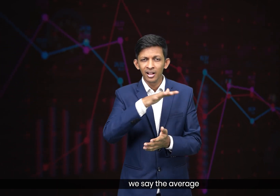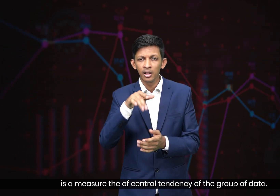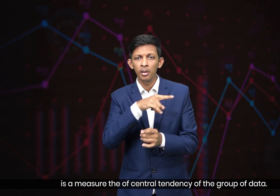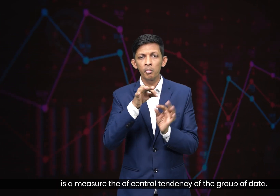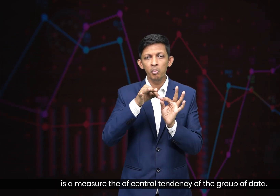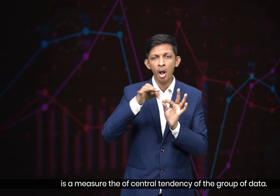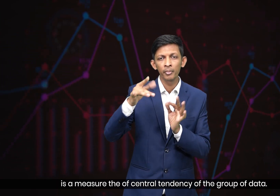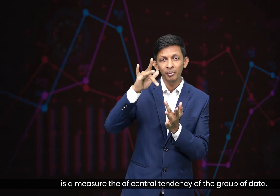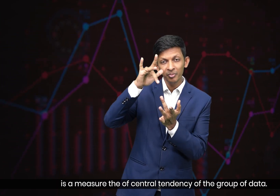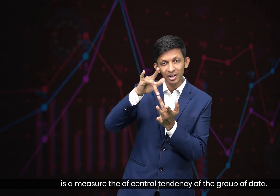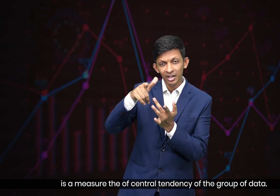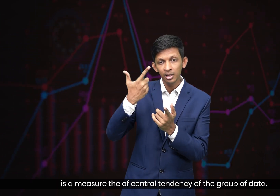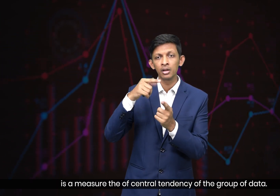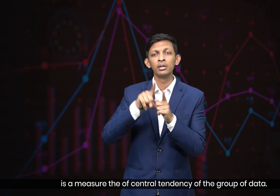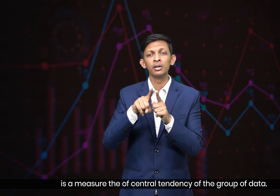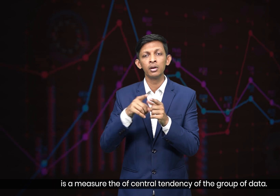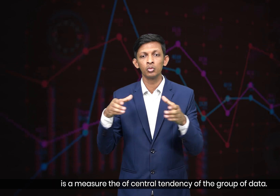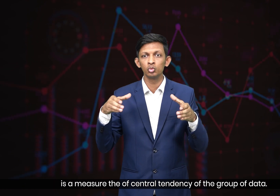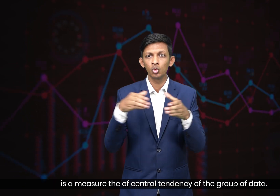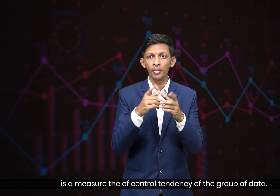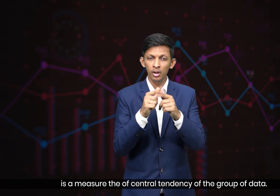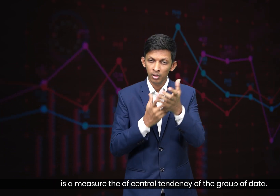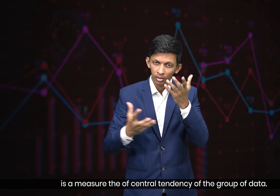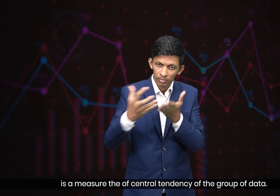is a measure of central tendency of the group of data.